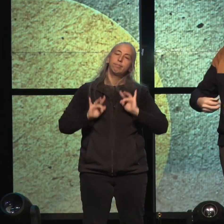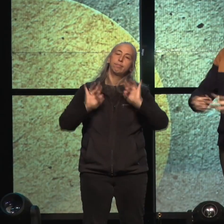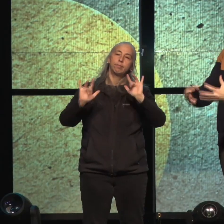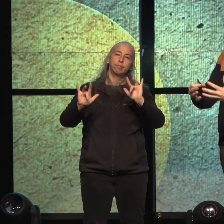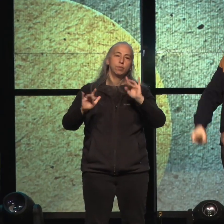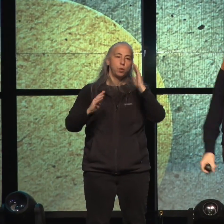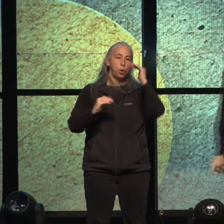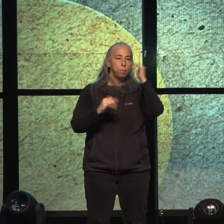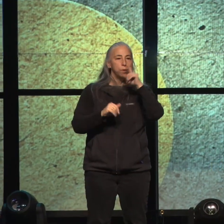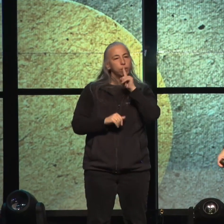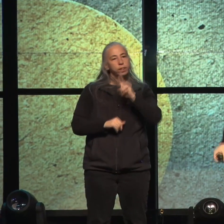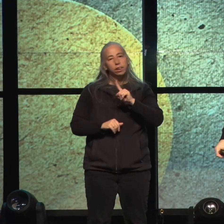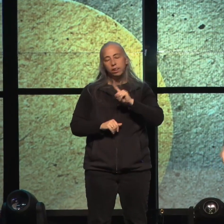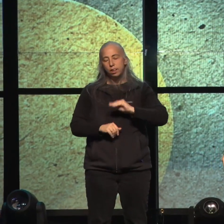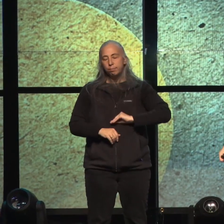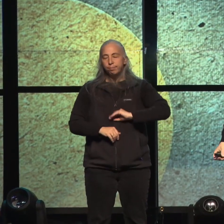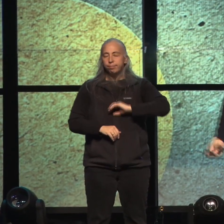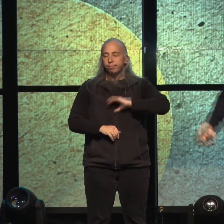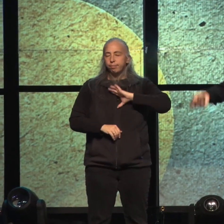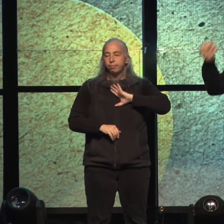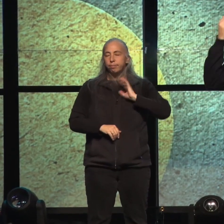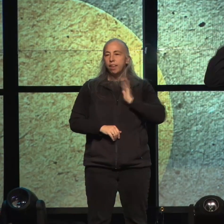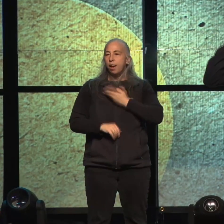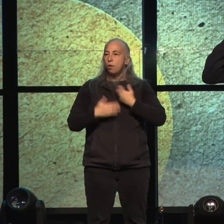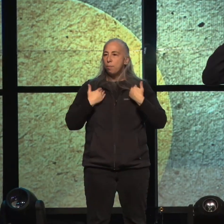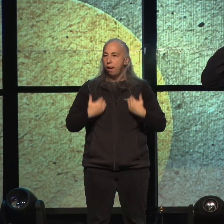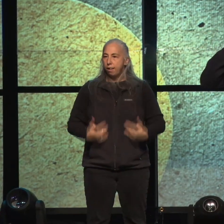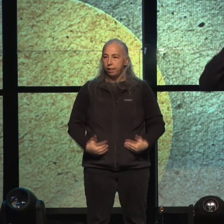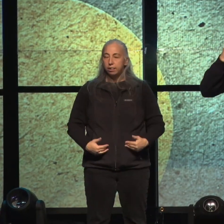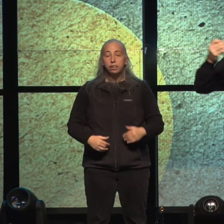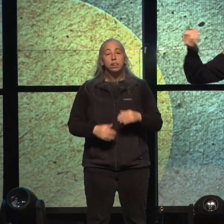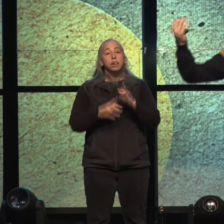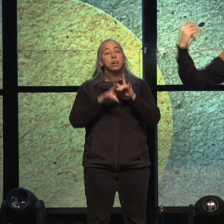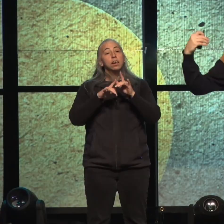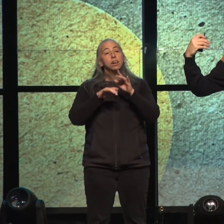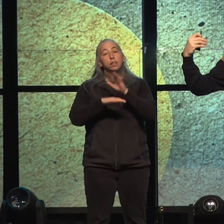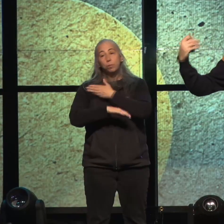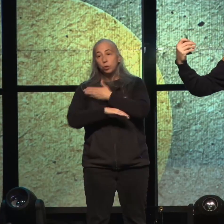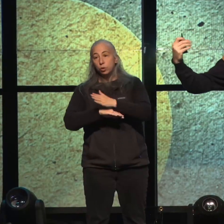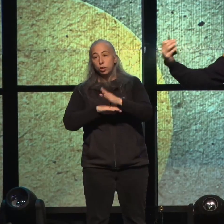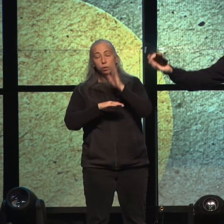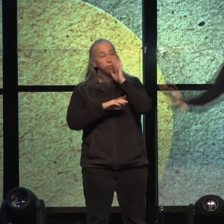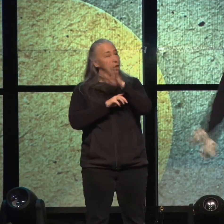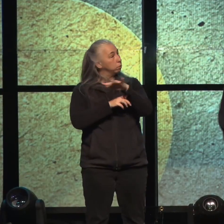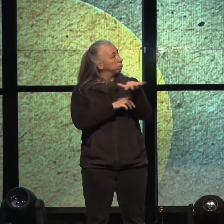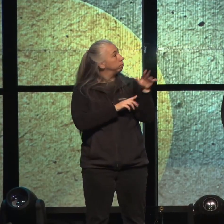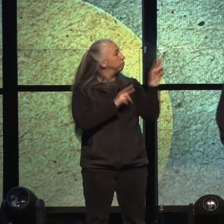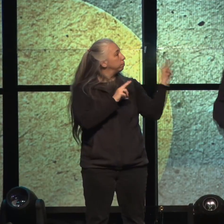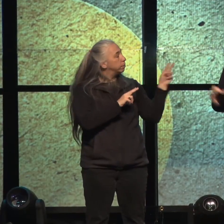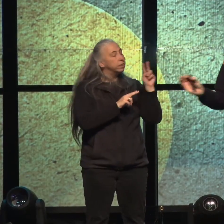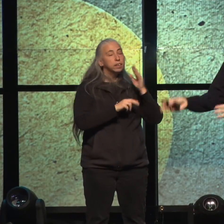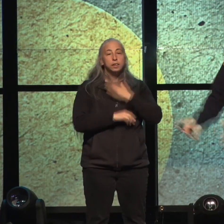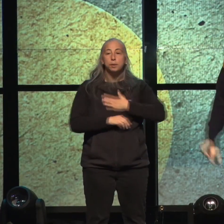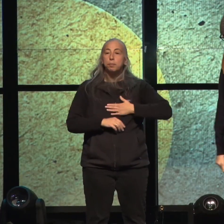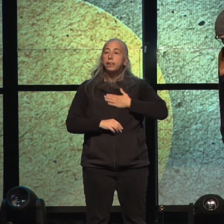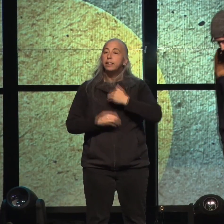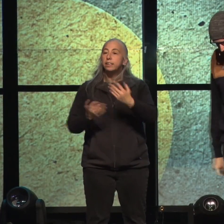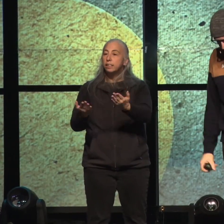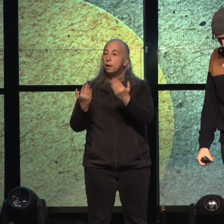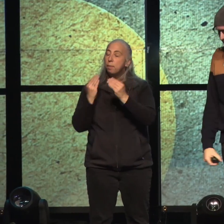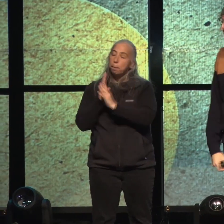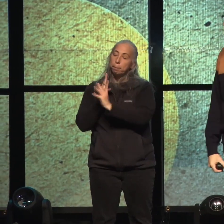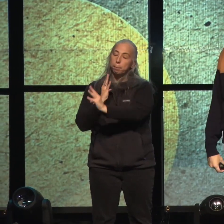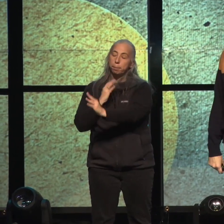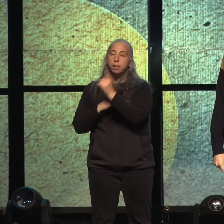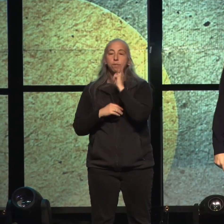it nourishes our bodies. And so while this video is playing, I want to invite you to come and receive communion. We're going to sing another song